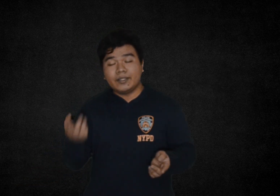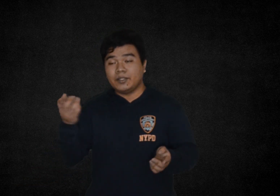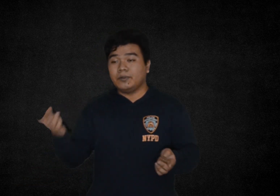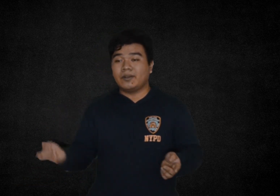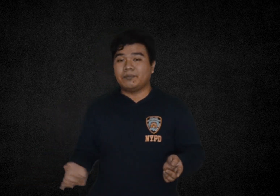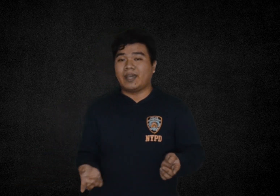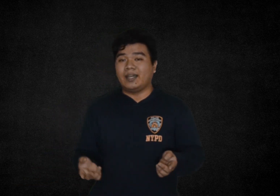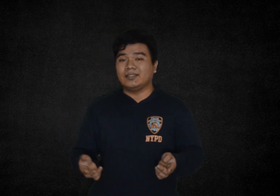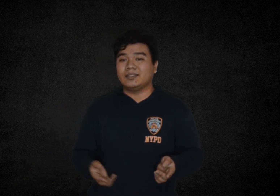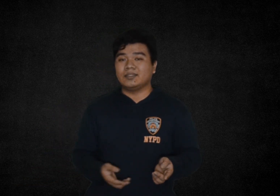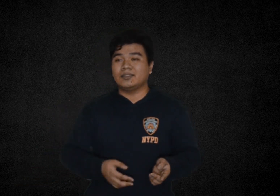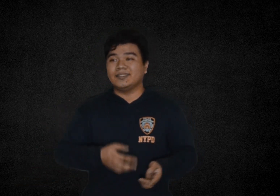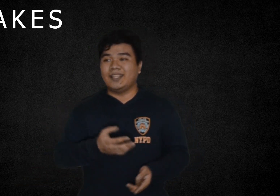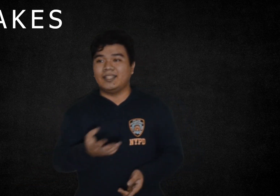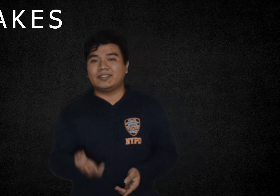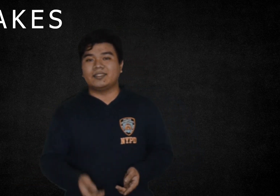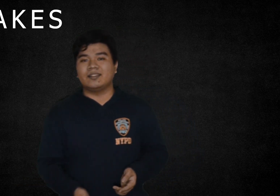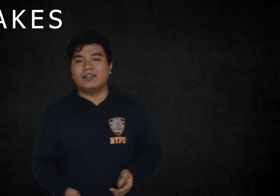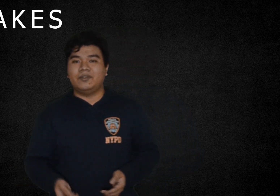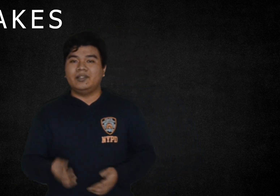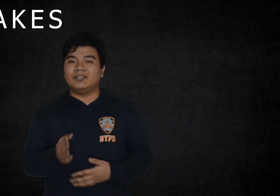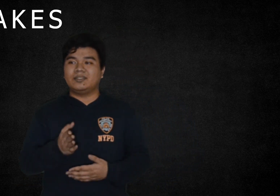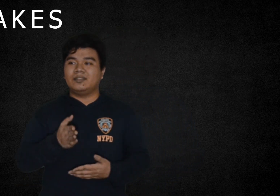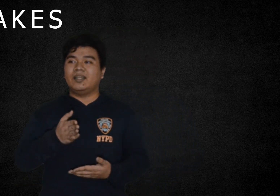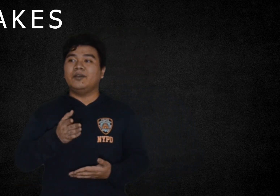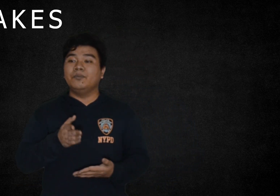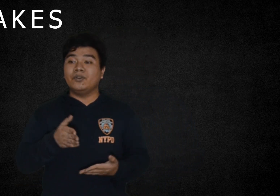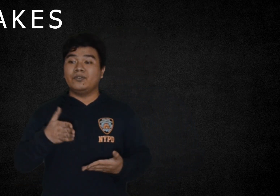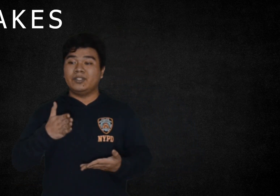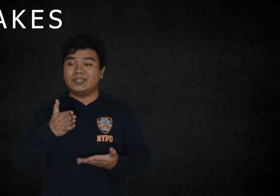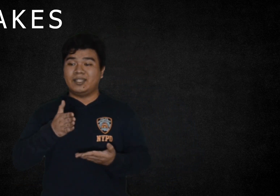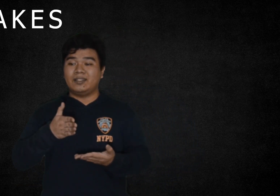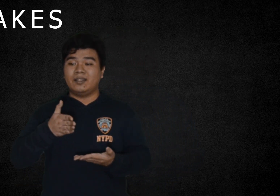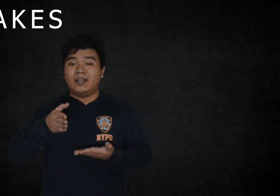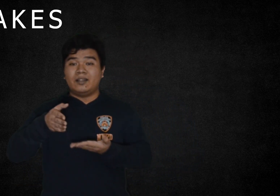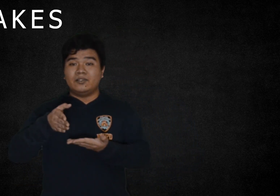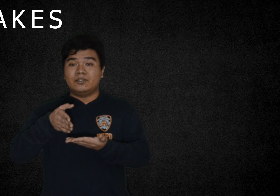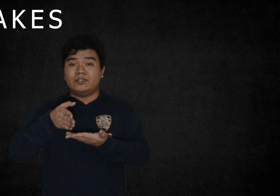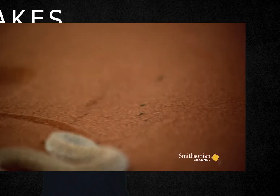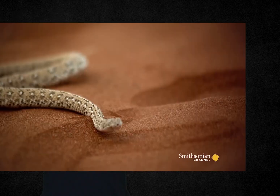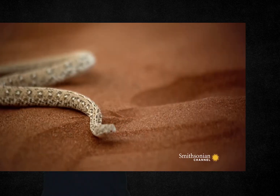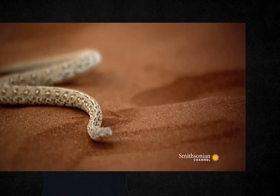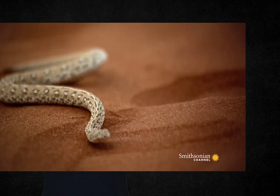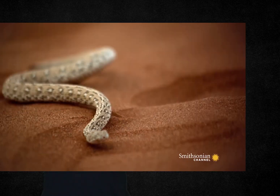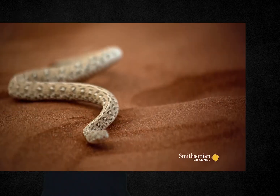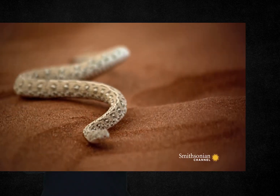friendly reptiles, snakes, because they move using those curves.